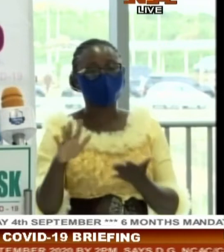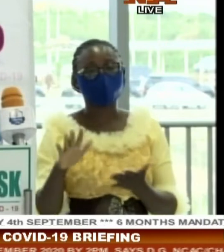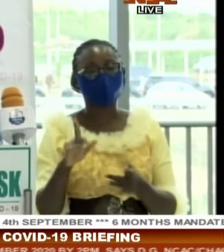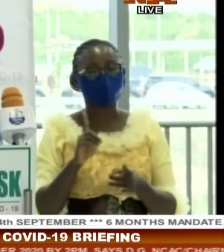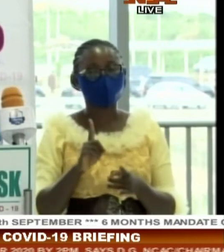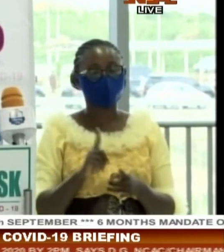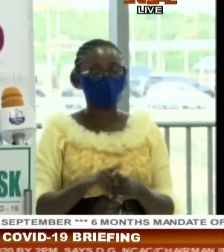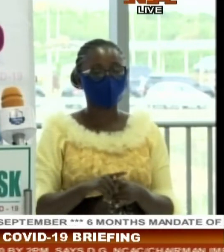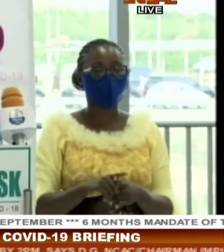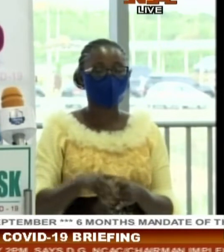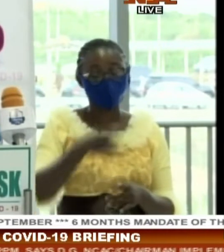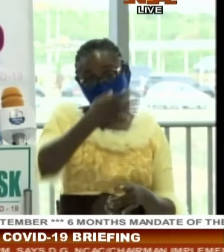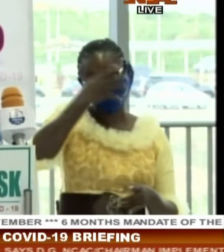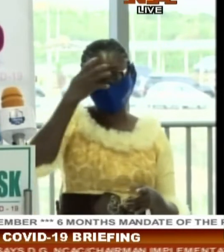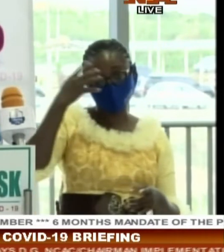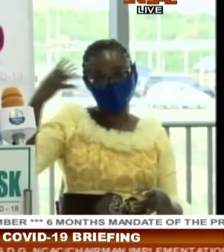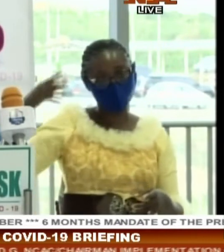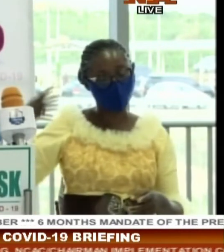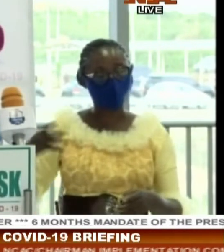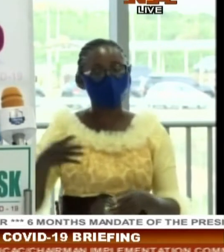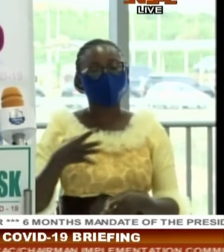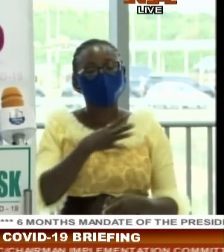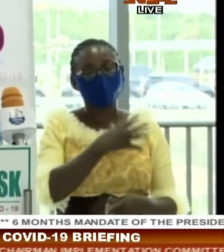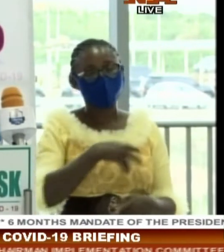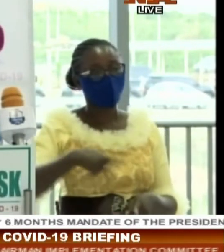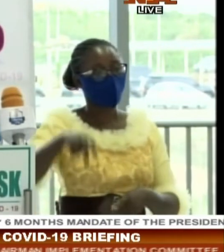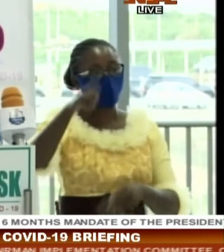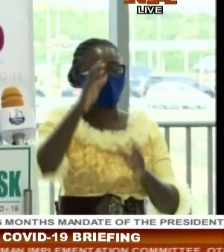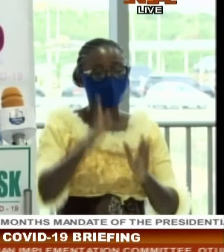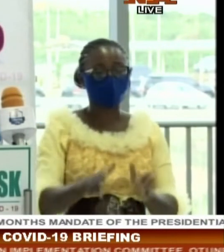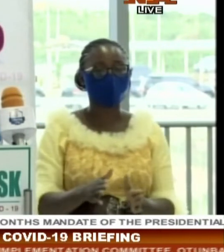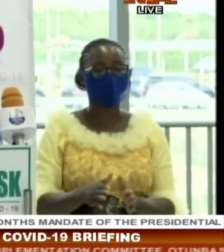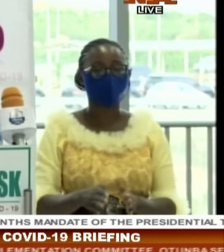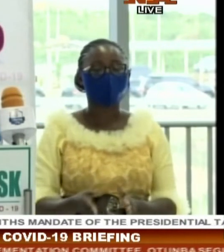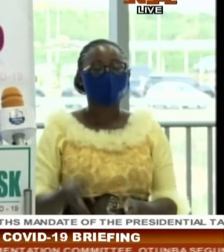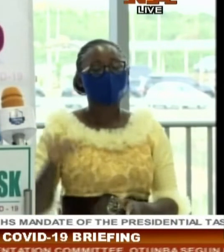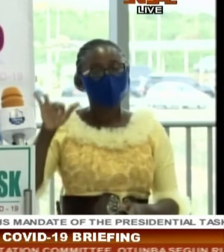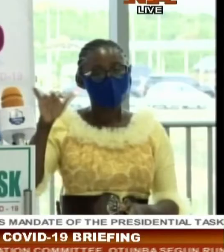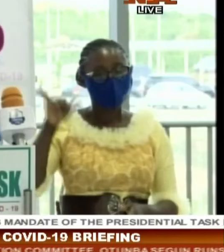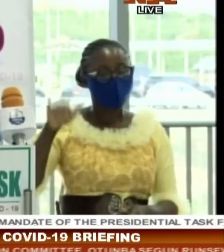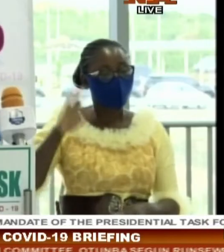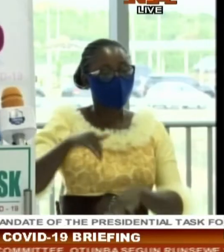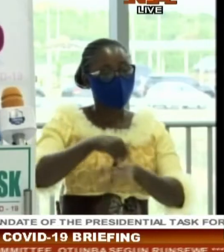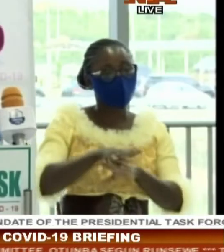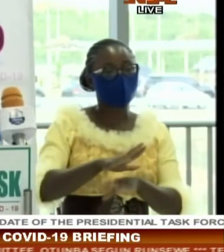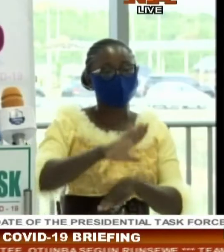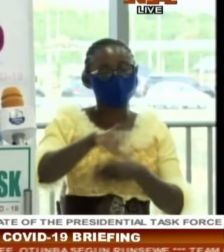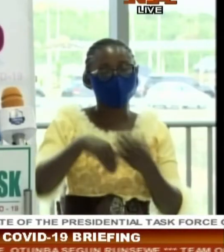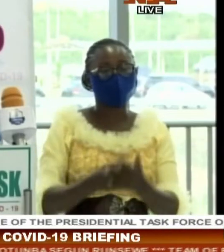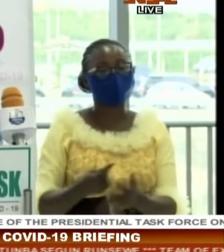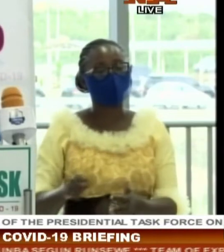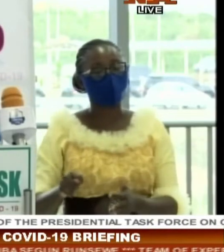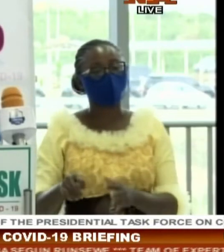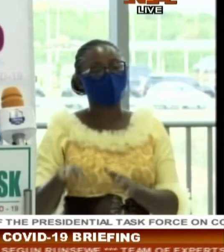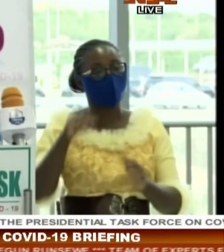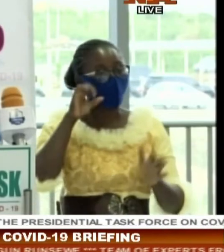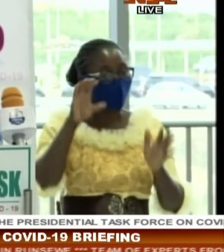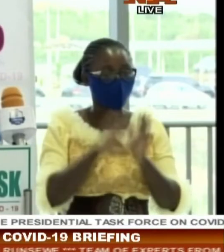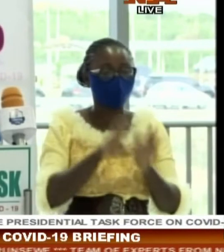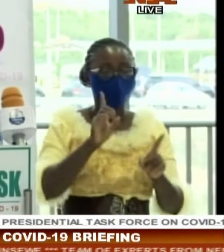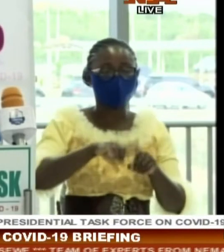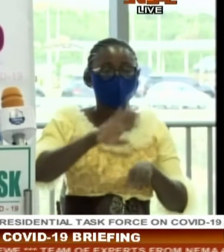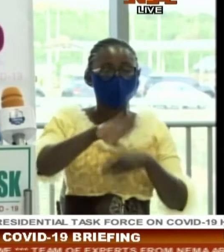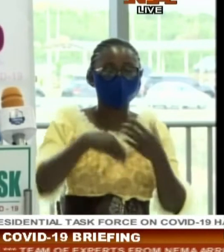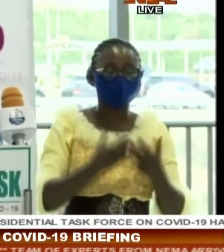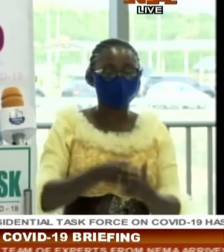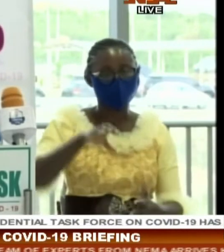called the MIDAS, and passengers' biodata page and picture will be forwarded to all the COVID PCR sample collection centers